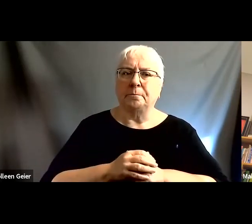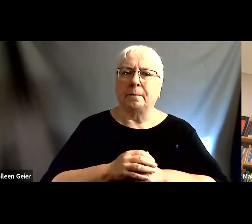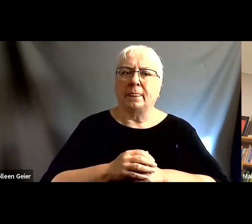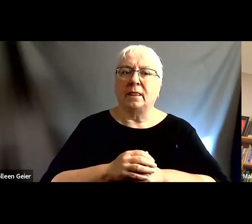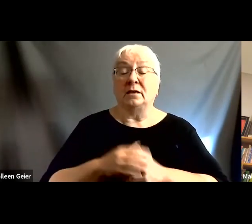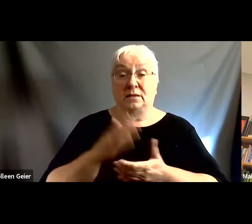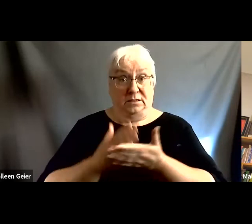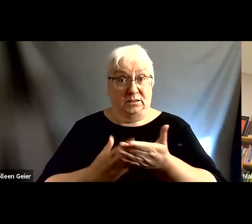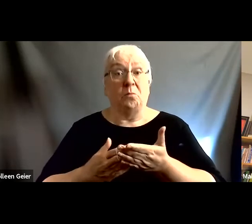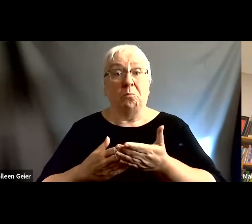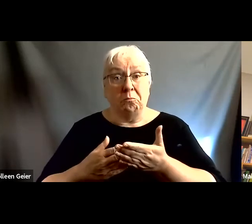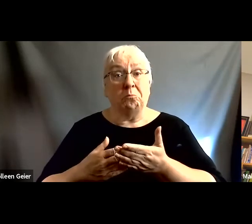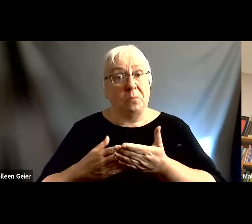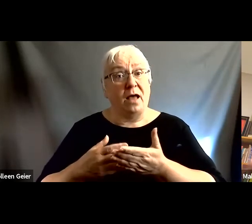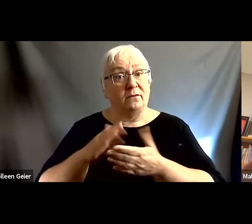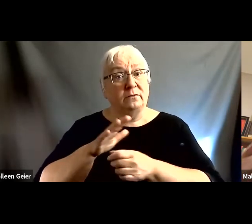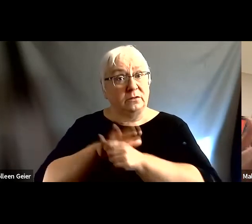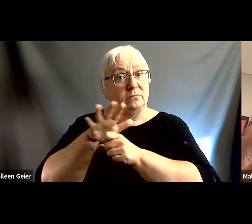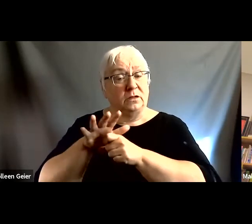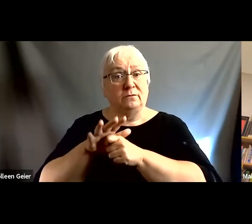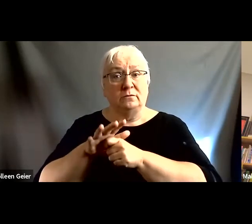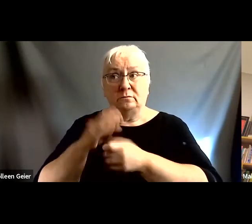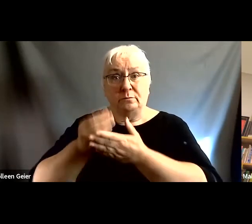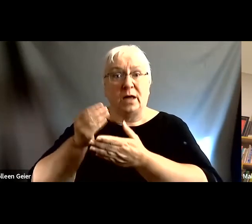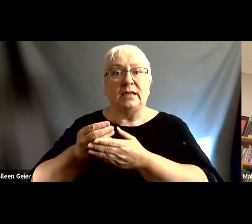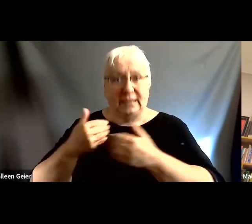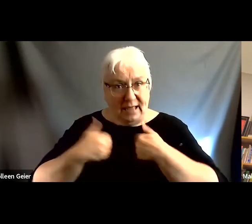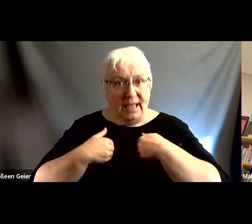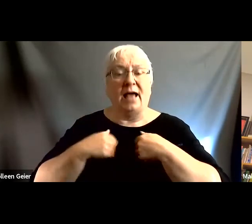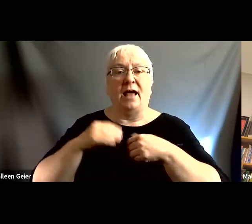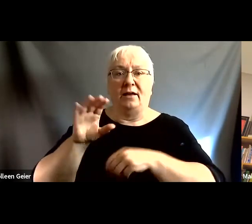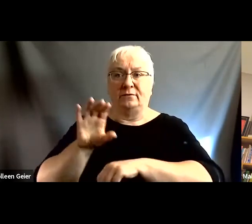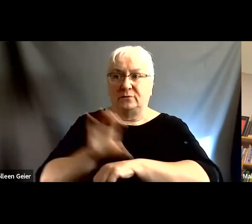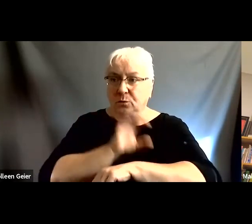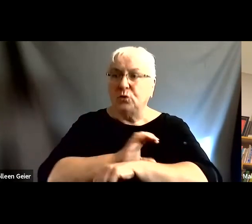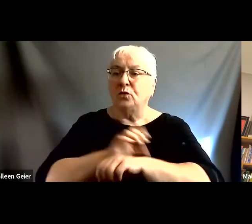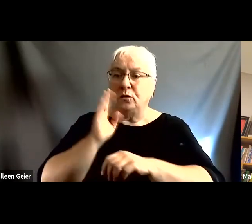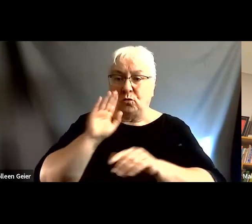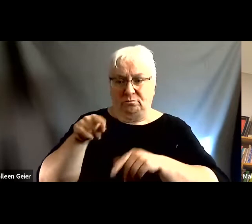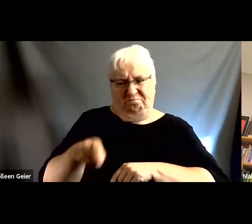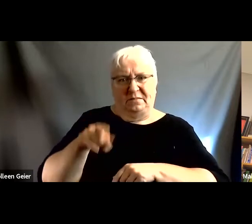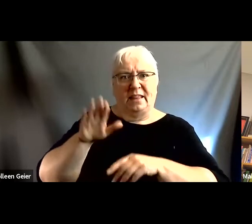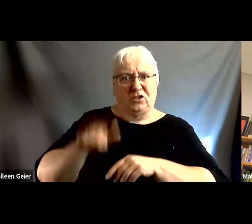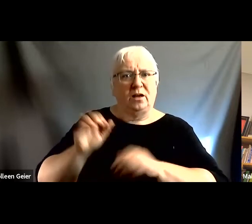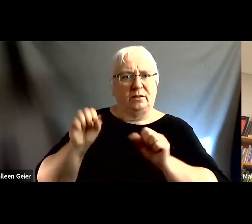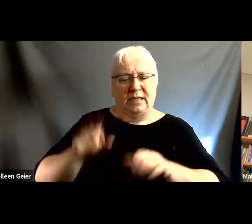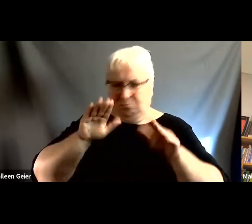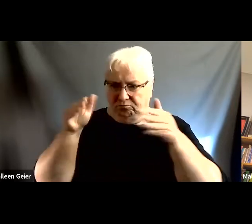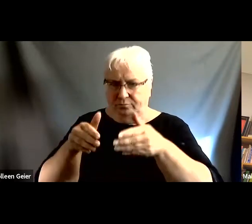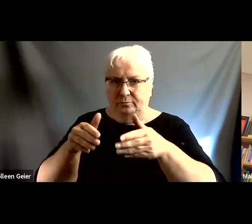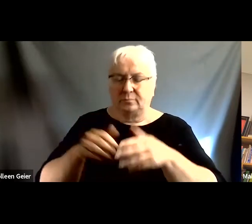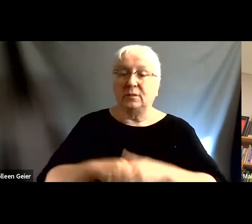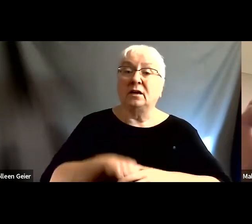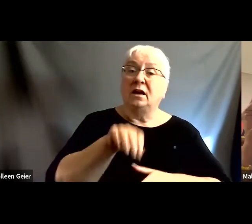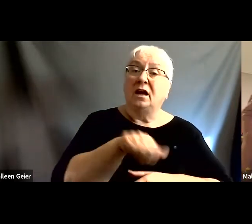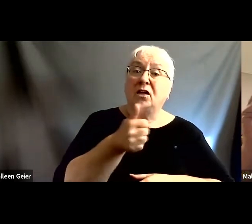wealthy enough to have maybe a computer which is dedicated to that particular child, and some of them who don't even have a means